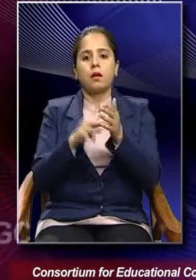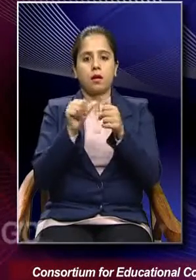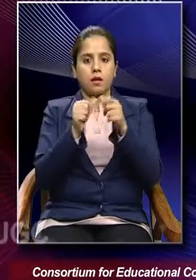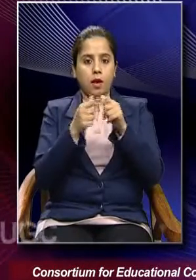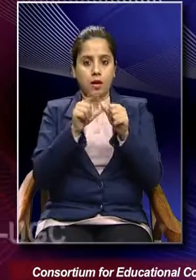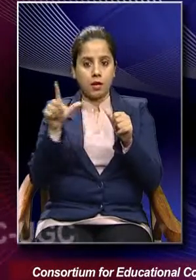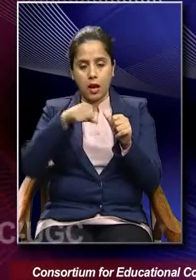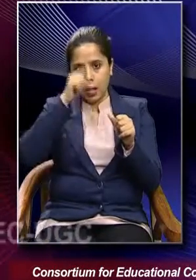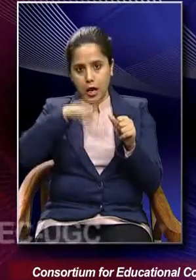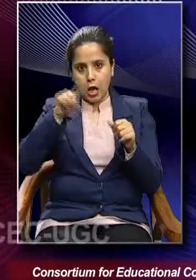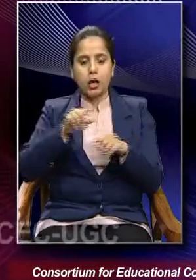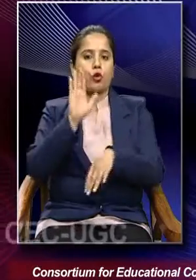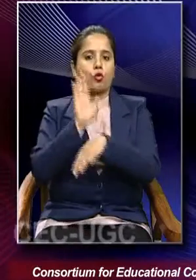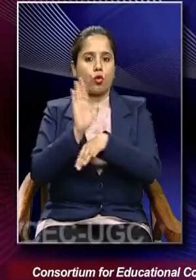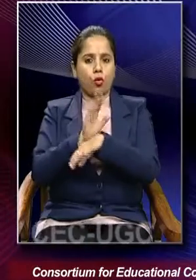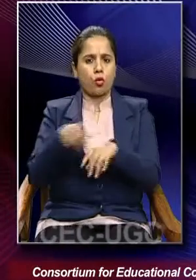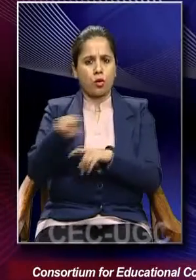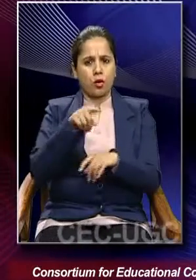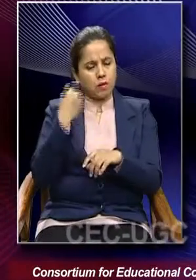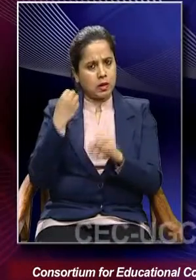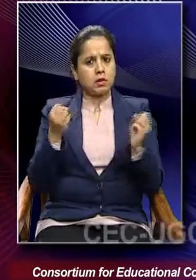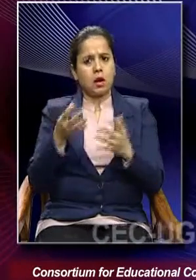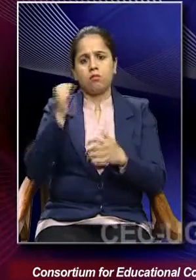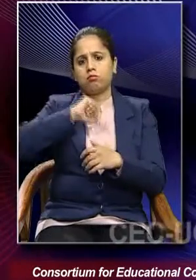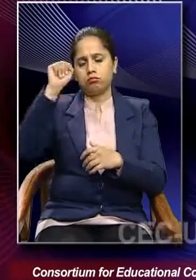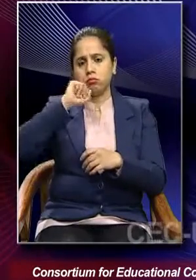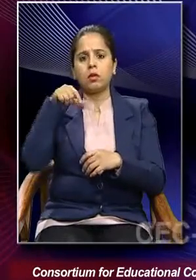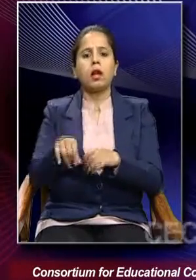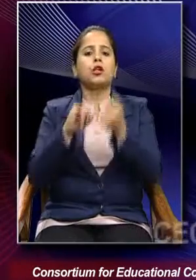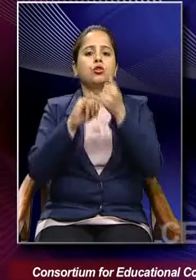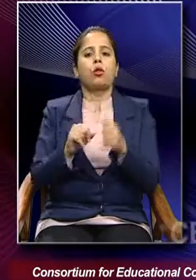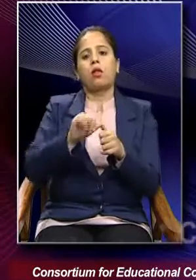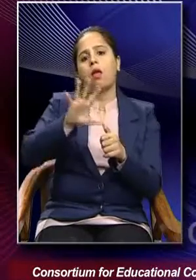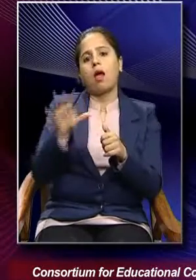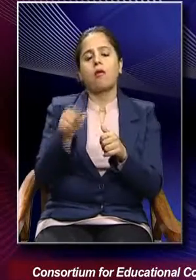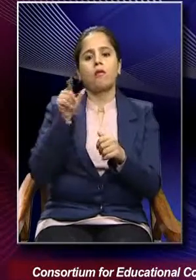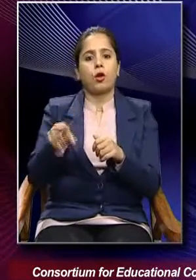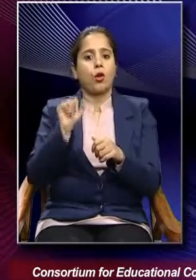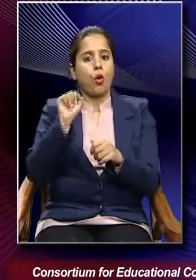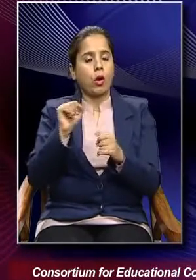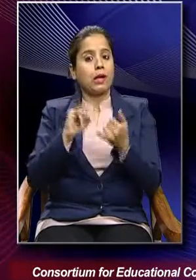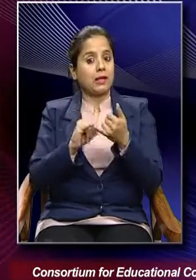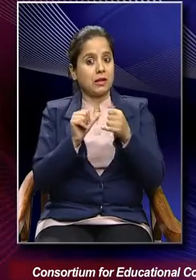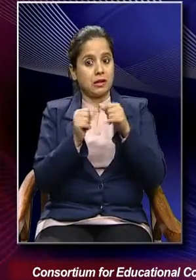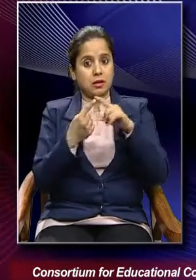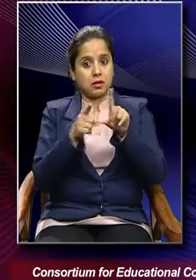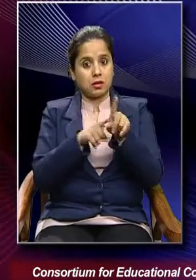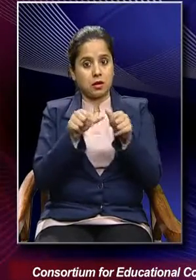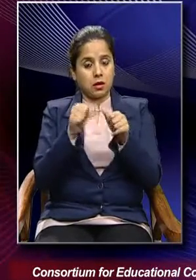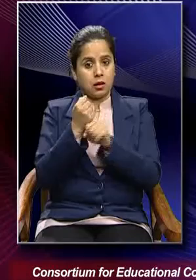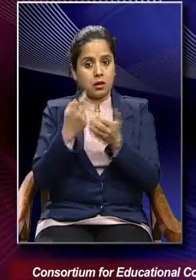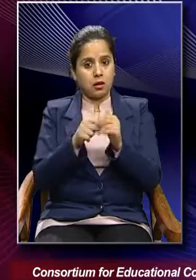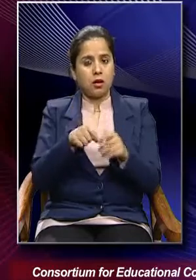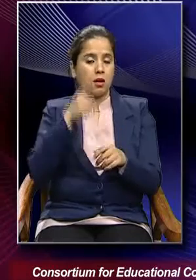Indian Congress. He started Satyagraha in South Africa, and because of his movements against